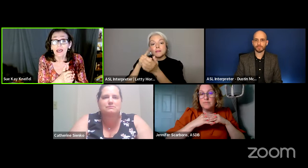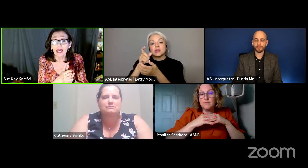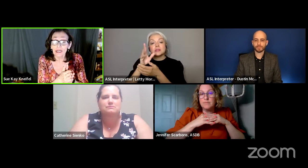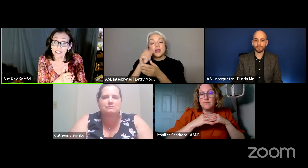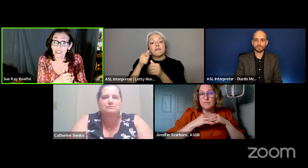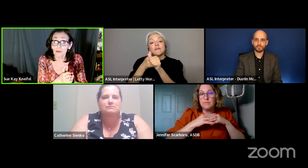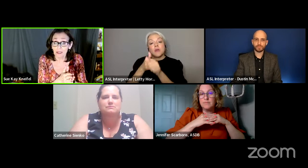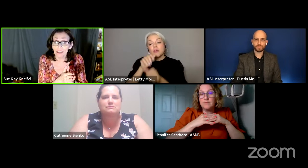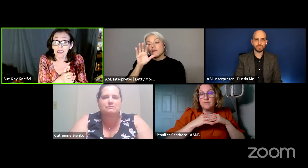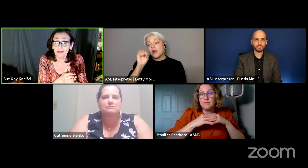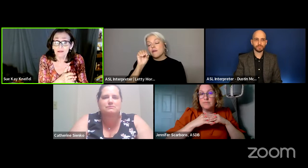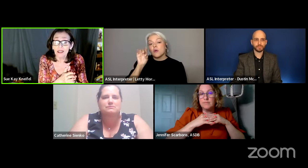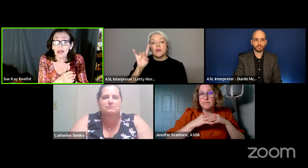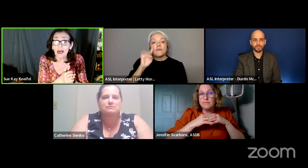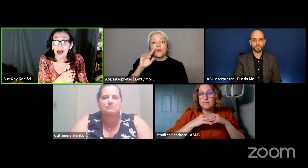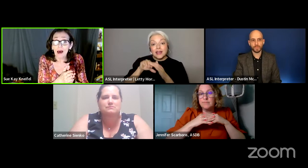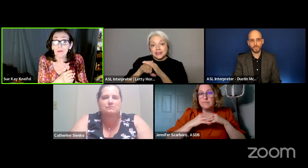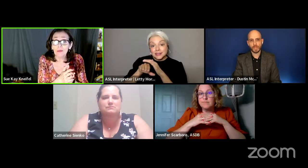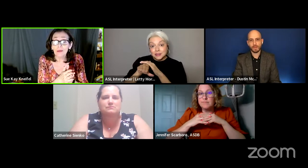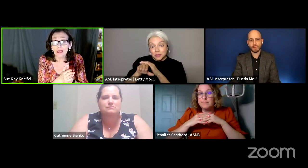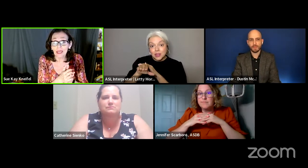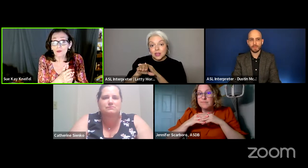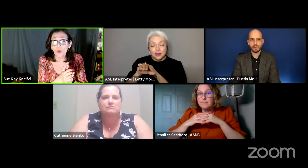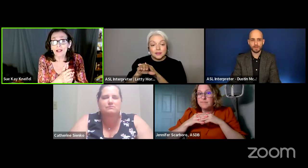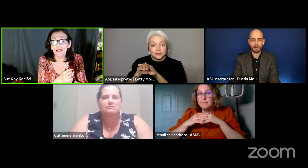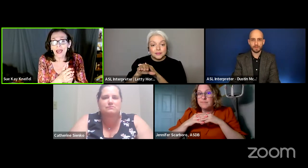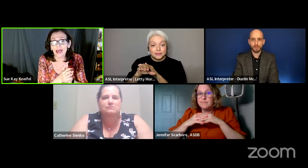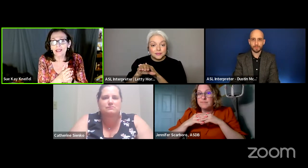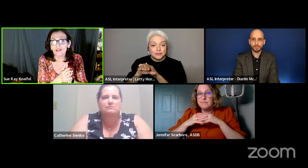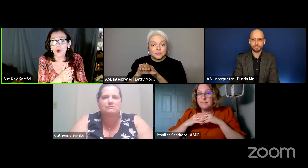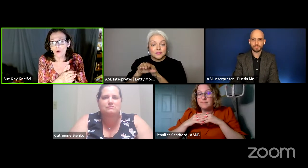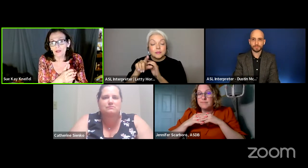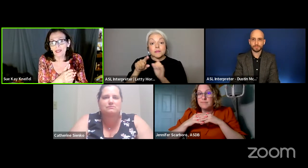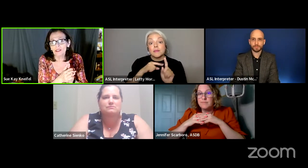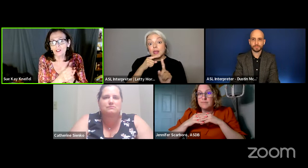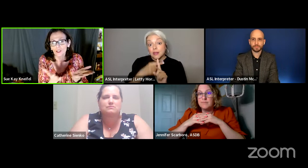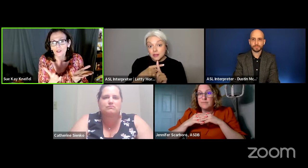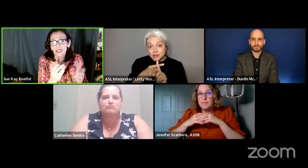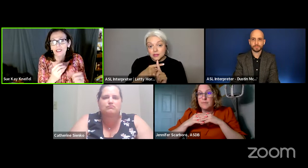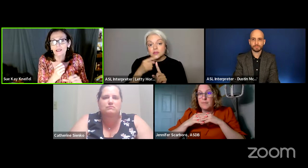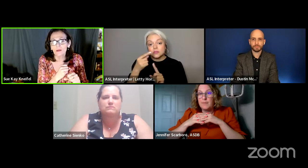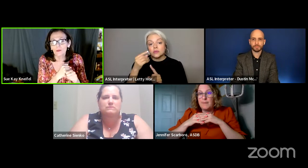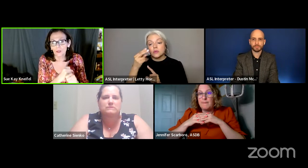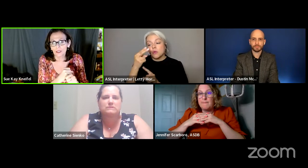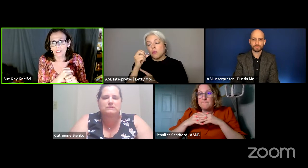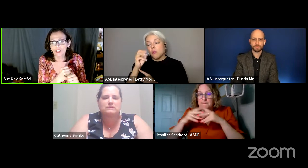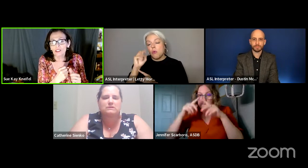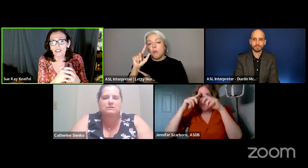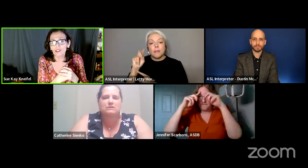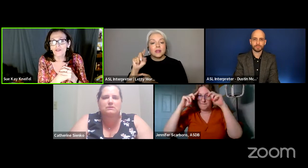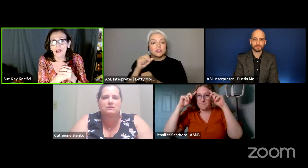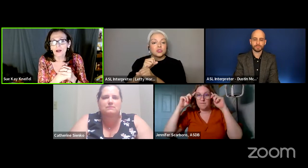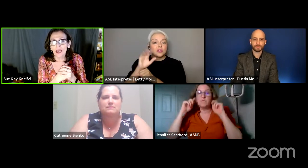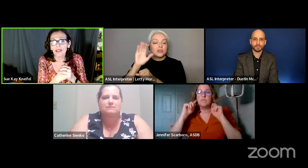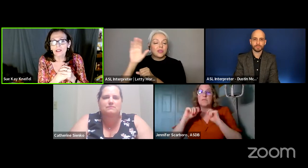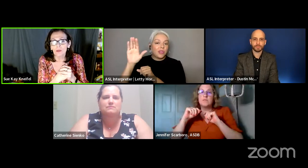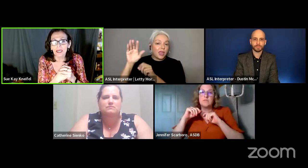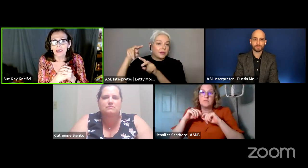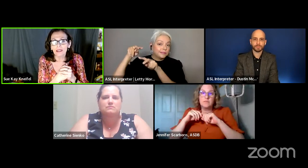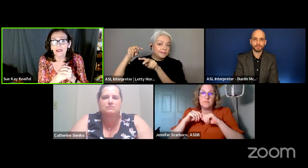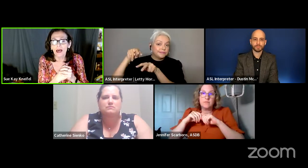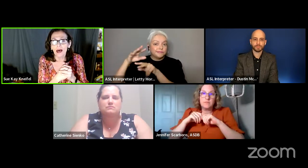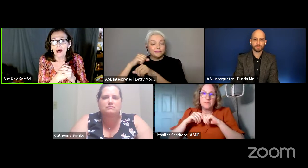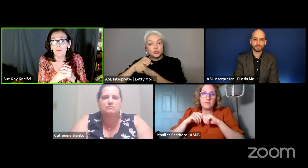508 accessibility, as well as Homeland Security protections as far